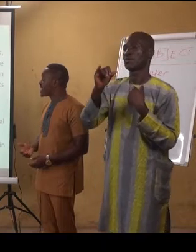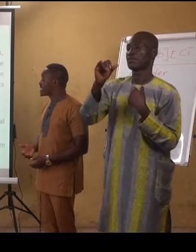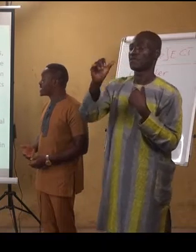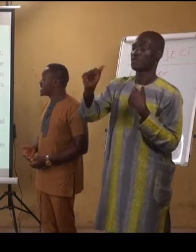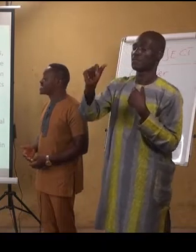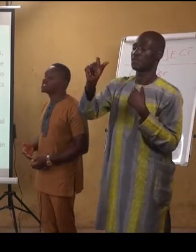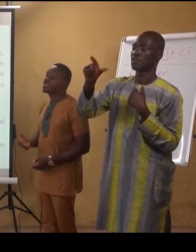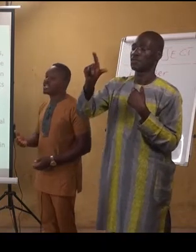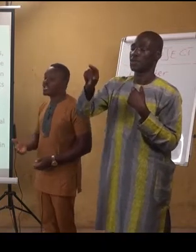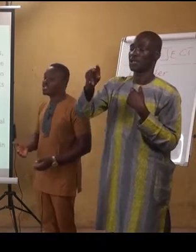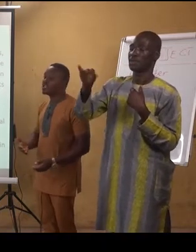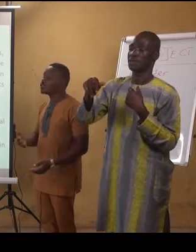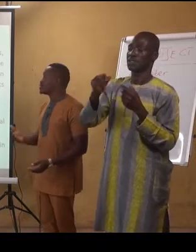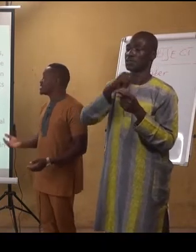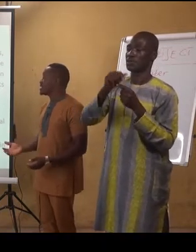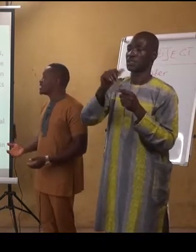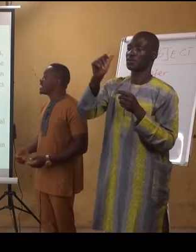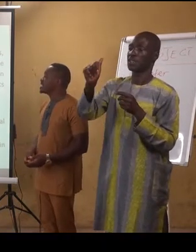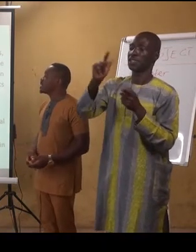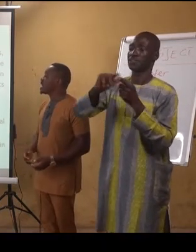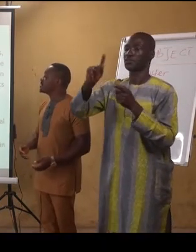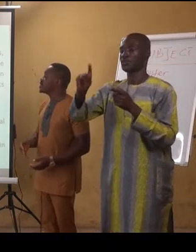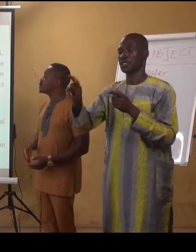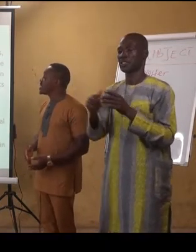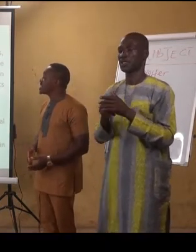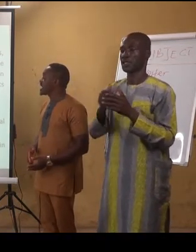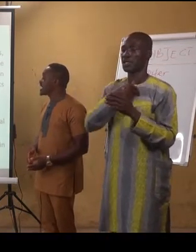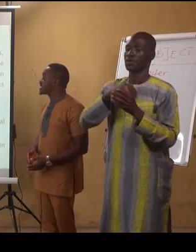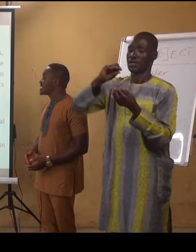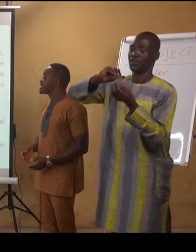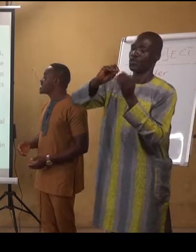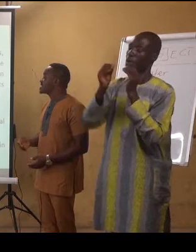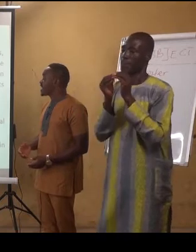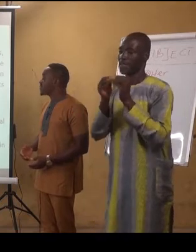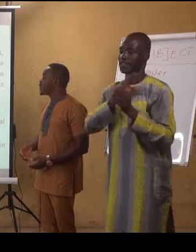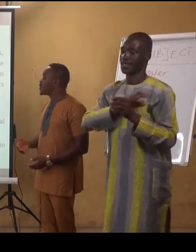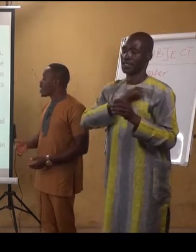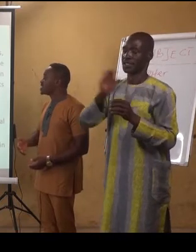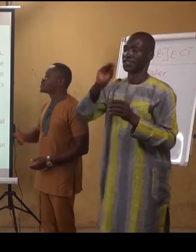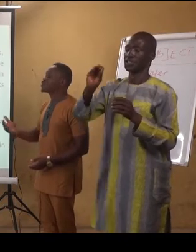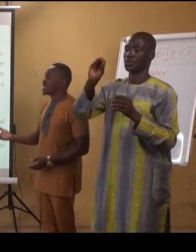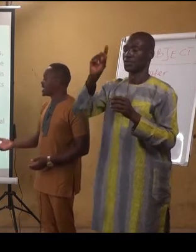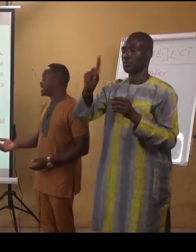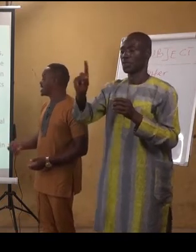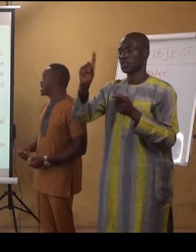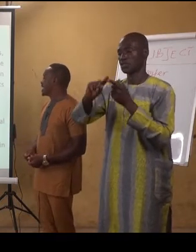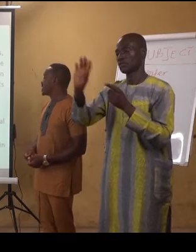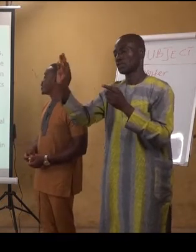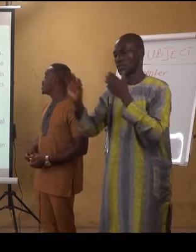alphabet characters, that is A to Z. Then we have the numeric characters, 0, 1 to